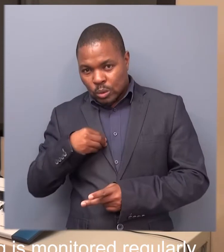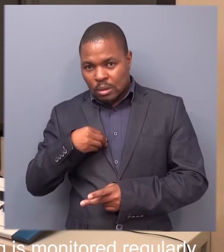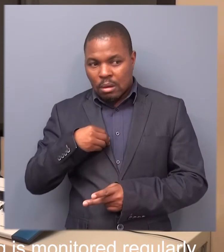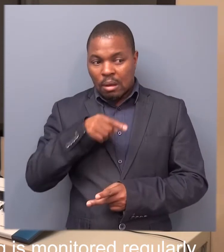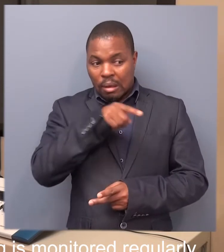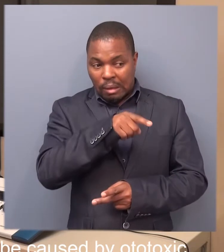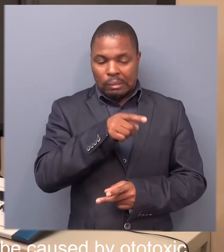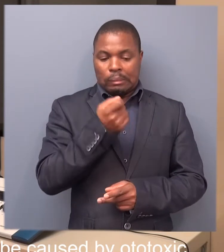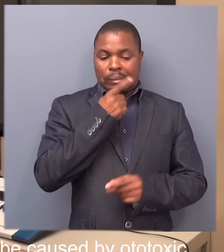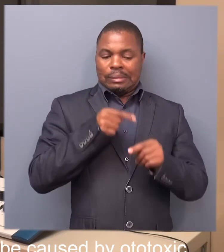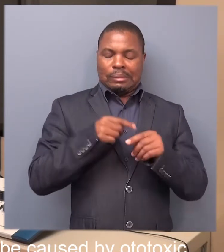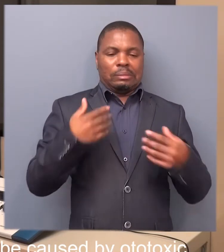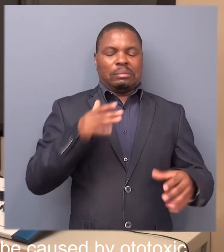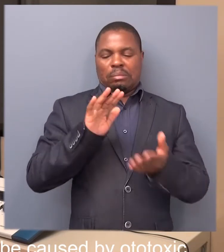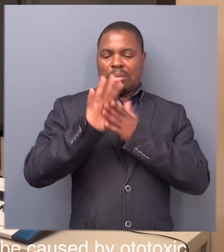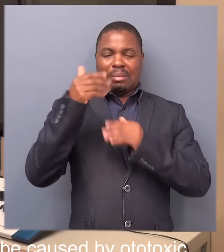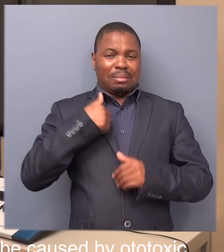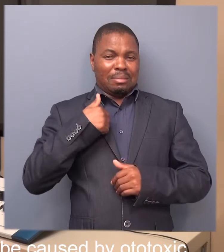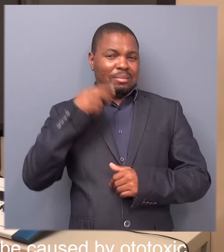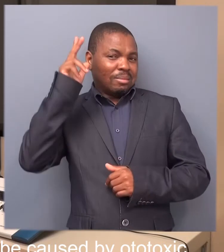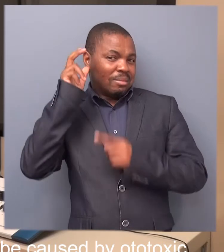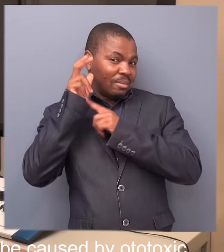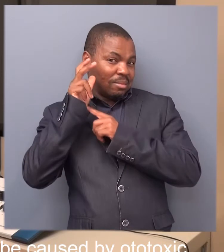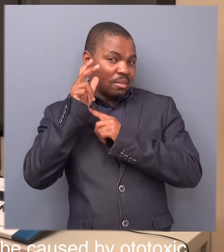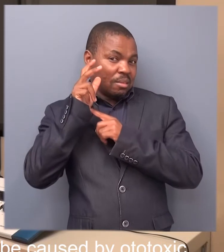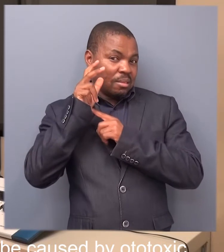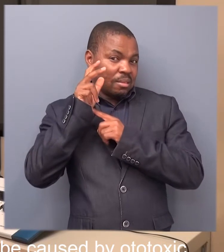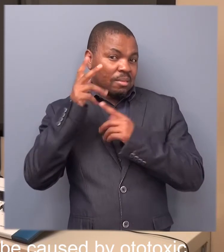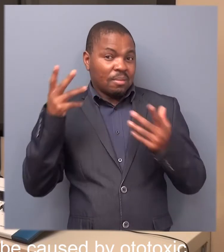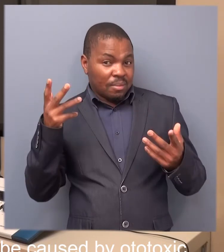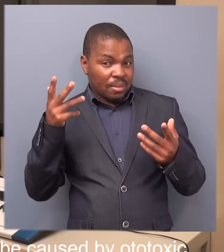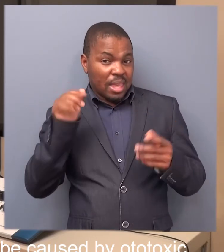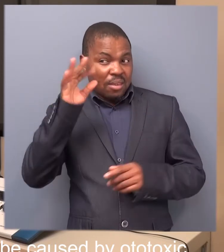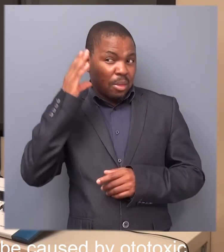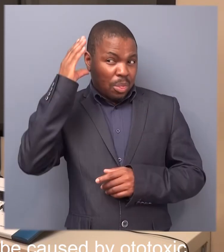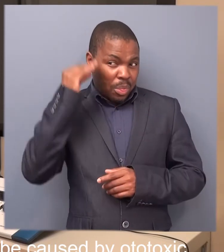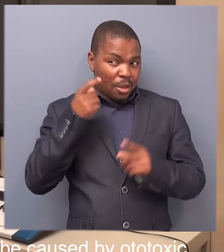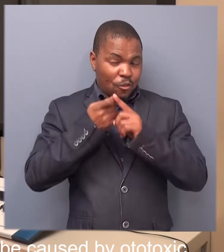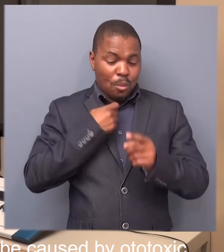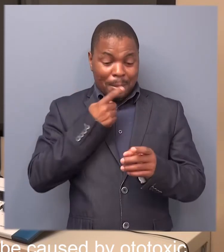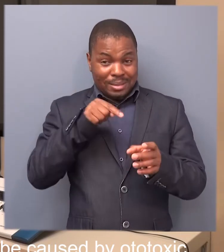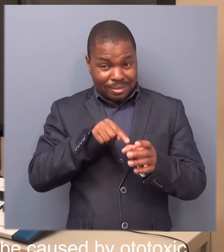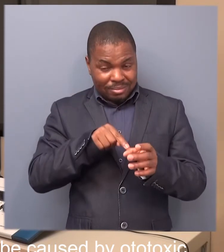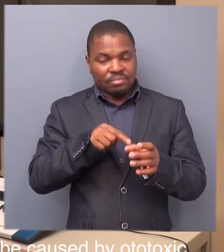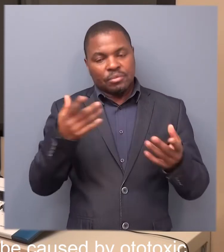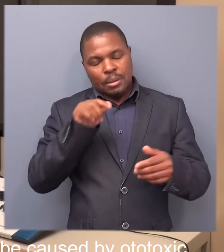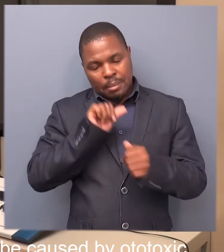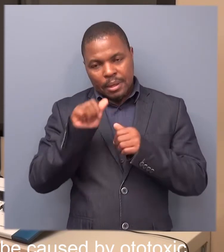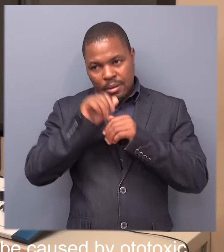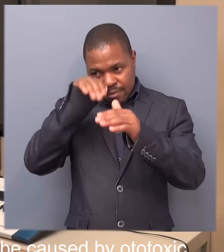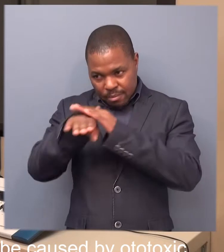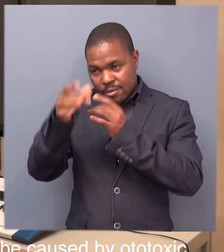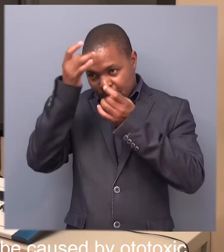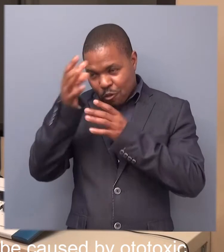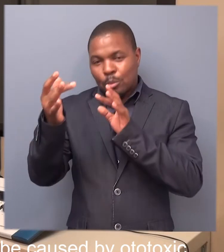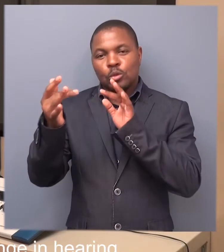doctor of the effects. So if we have hearing loss that could be caused by ototoxic medication, making sure that you're